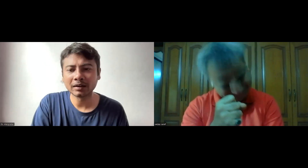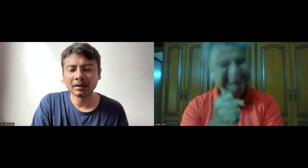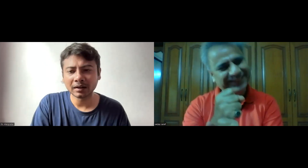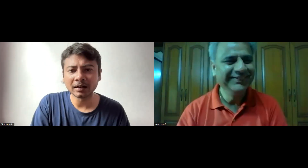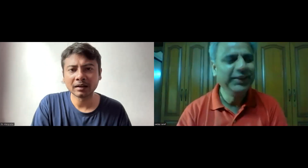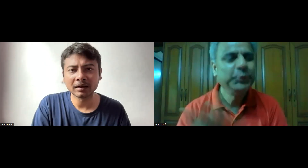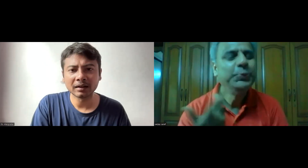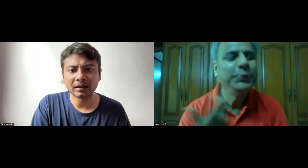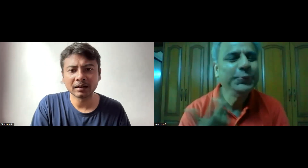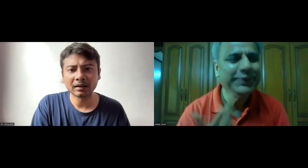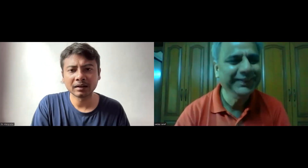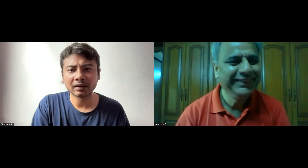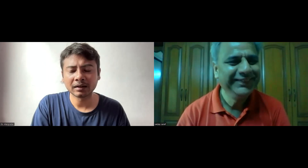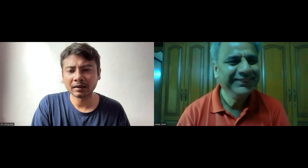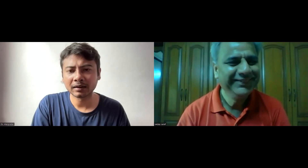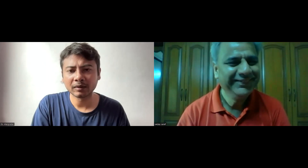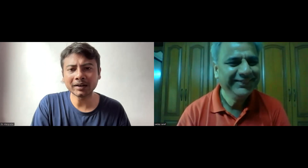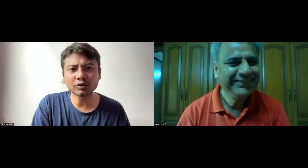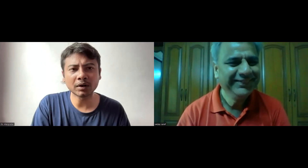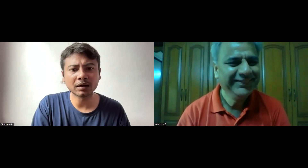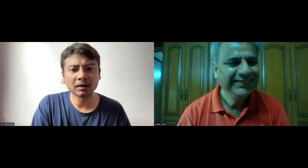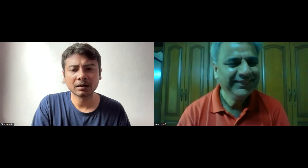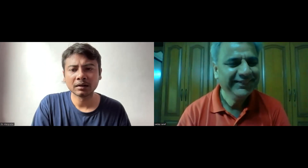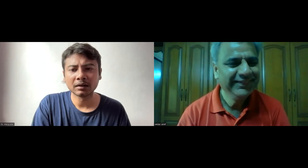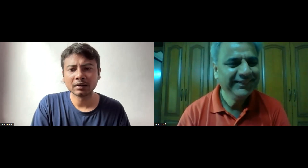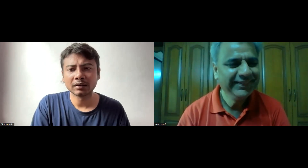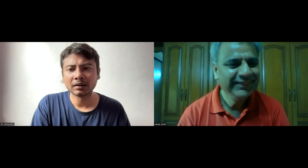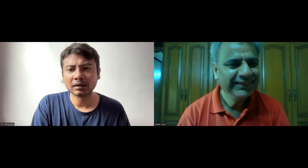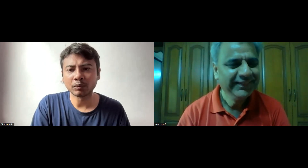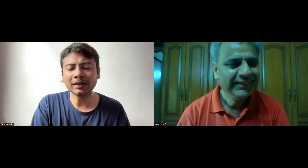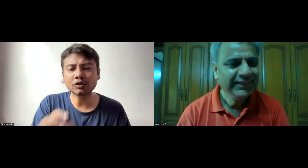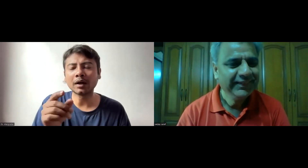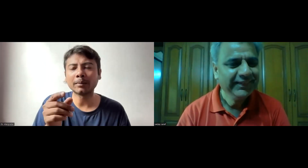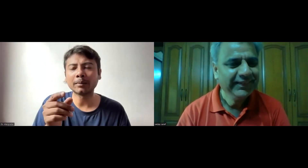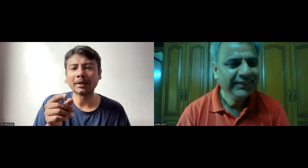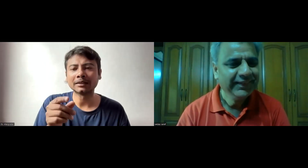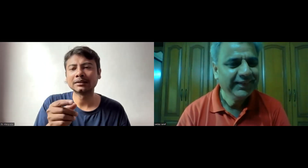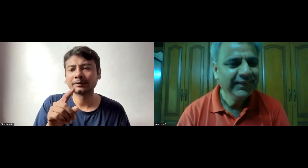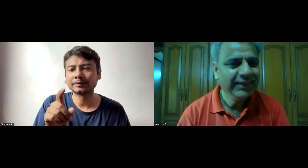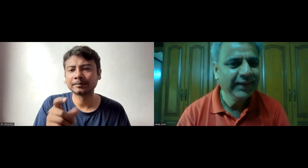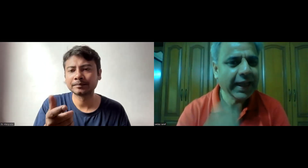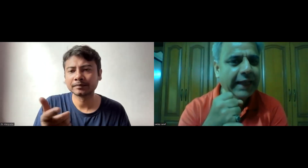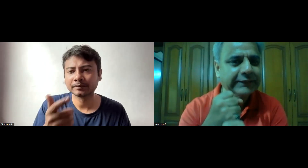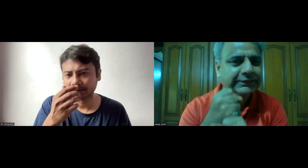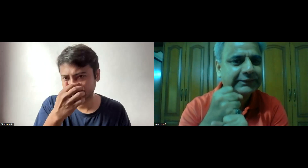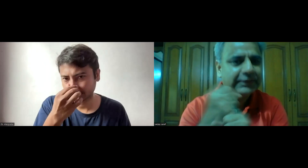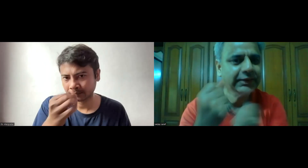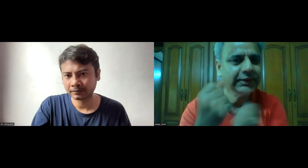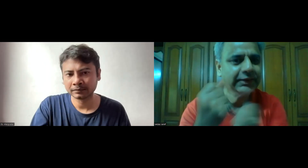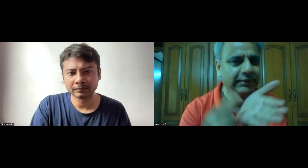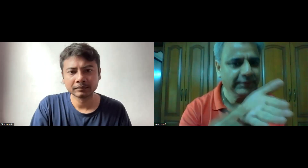Guna. Guna. Okay. Okay. So What what is is the Guna? question? What is Guna, Mataji? Guna is